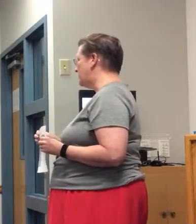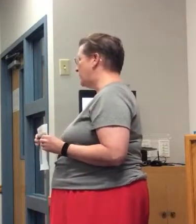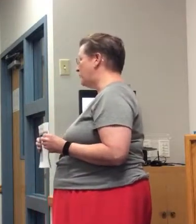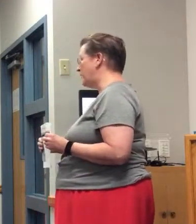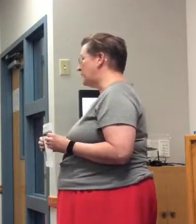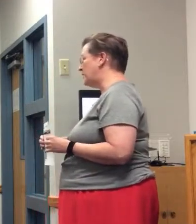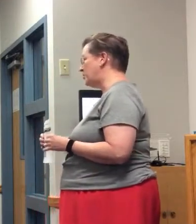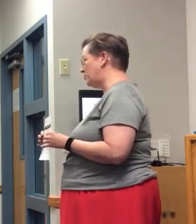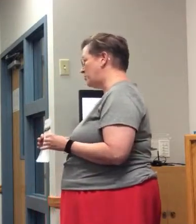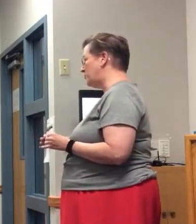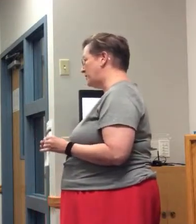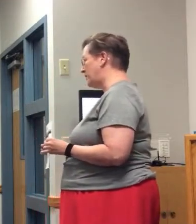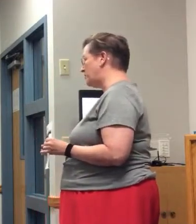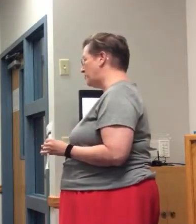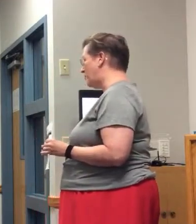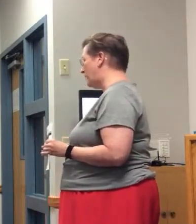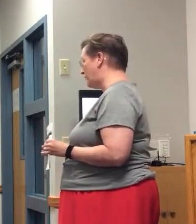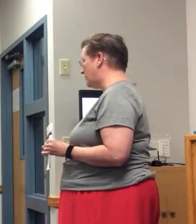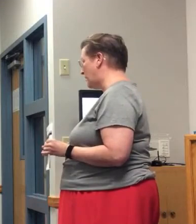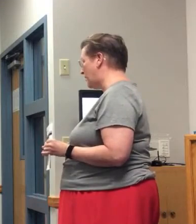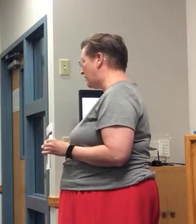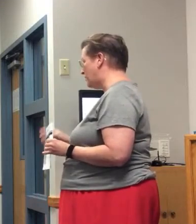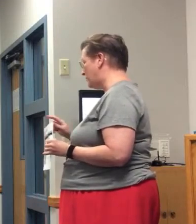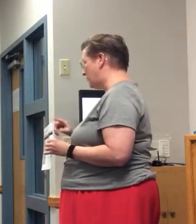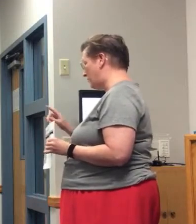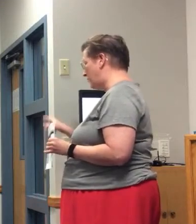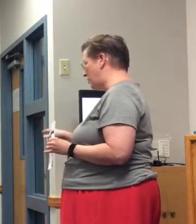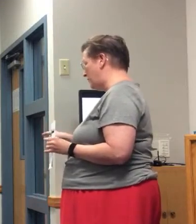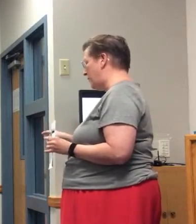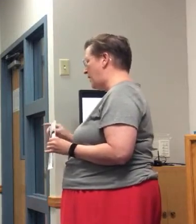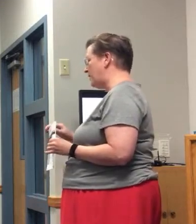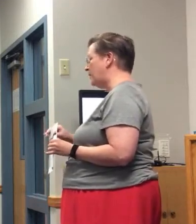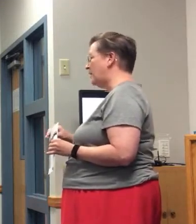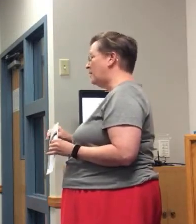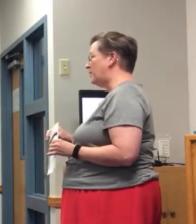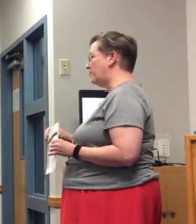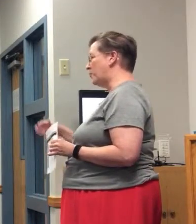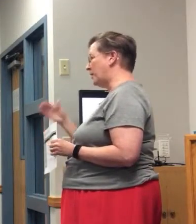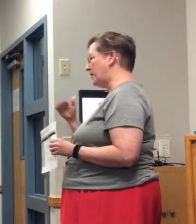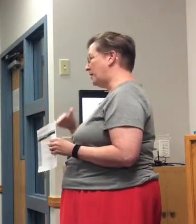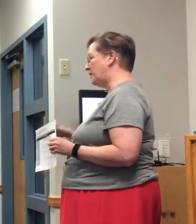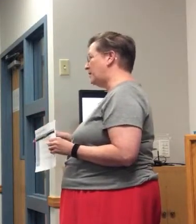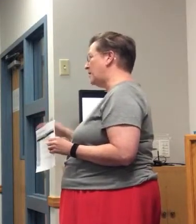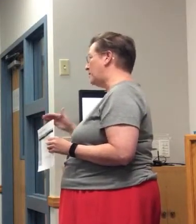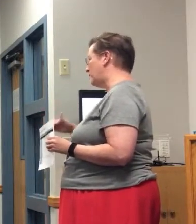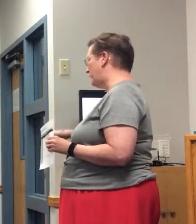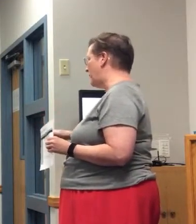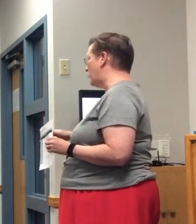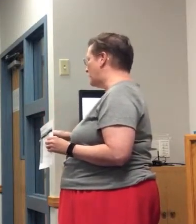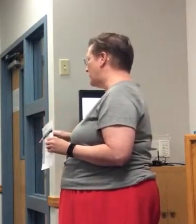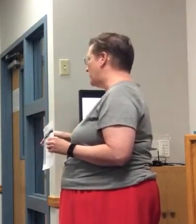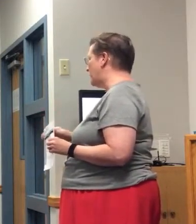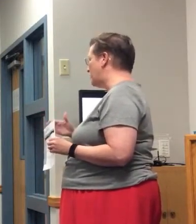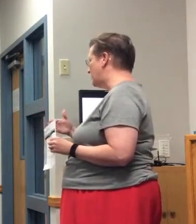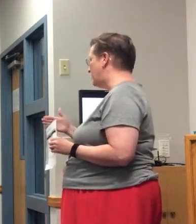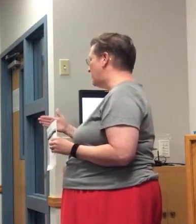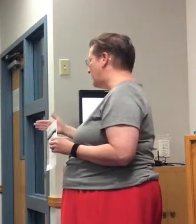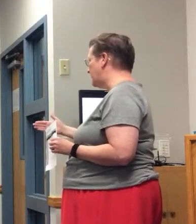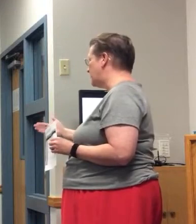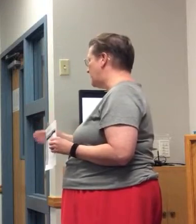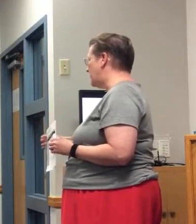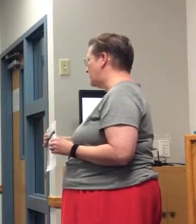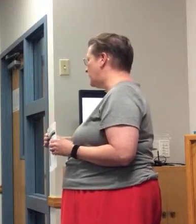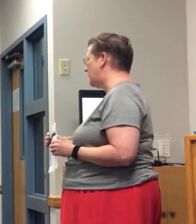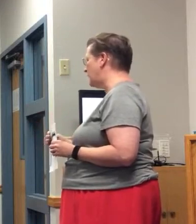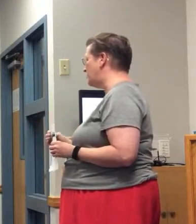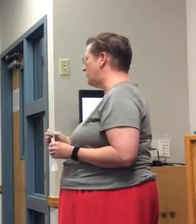suggested is that we continue to use this through our first cycle, so through year 5, but bring in the other frameworks as well, just so that we